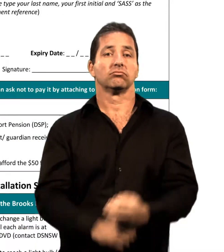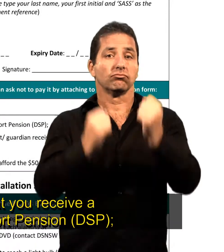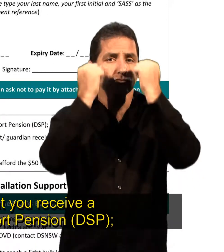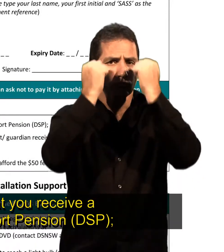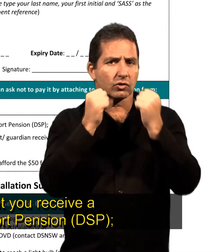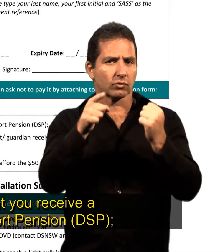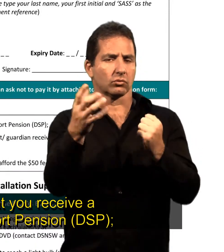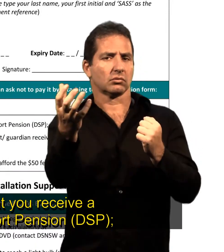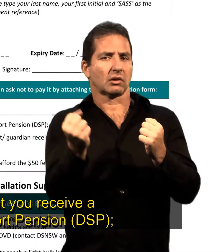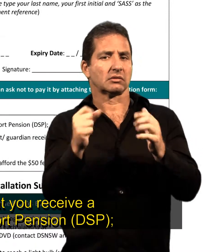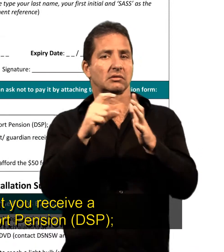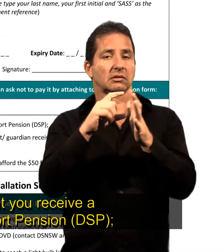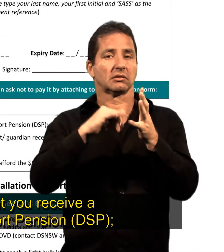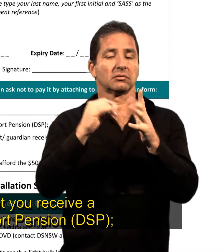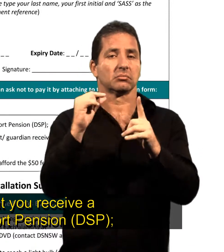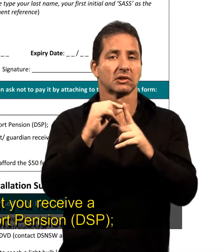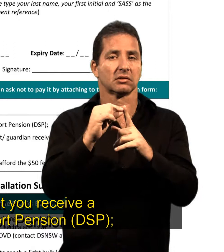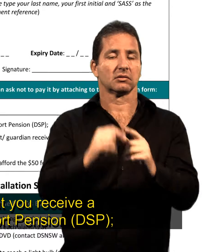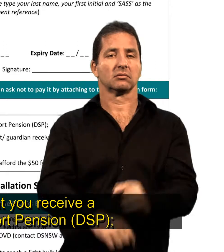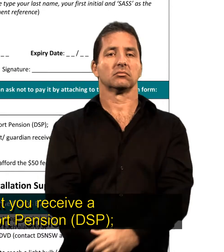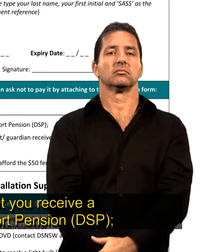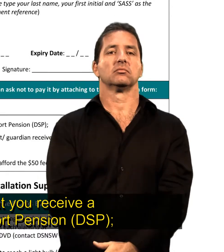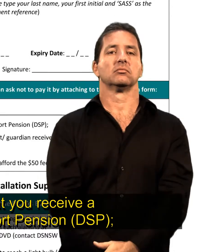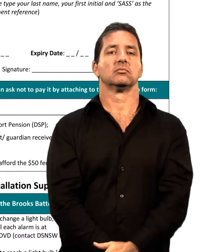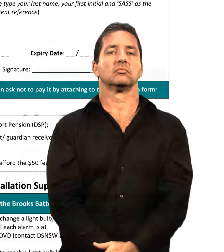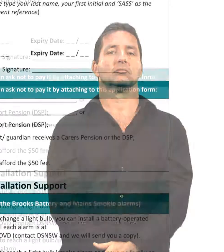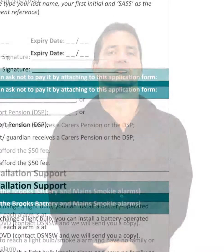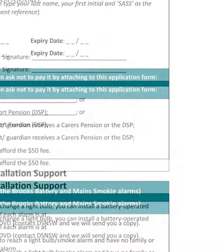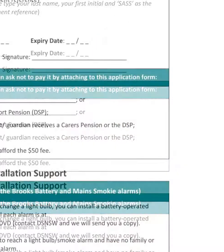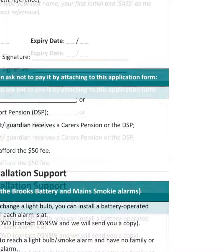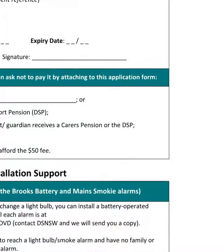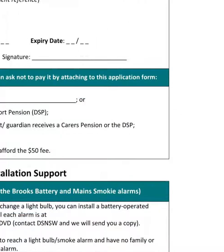or evidence that you received the Disability Support Pension, DSP,